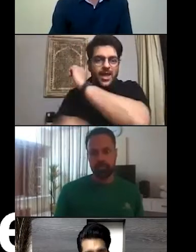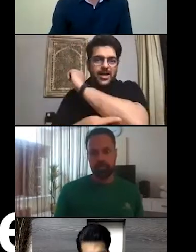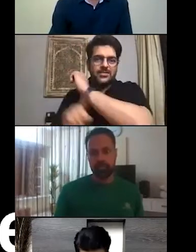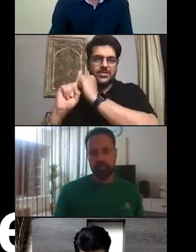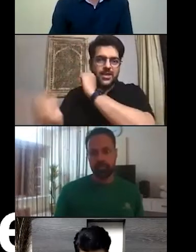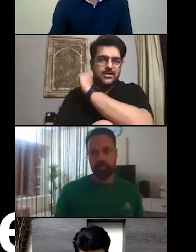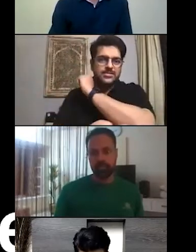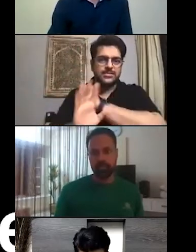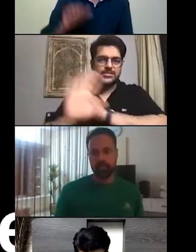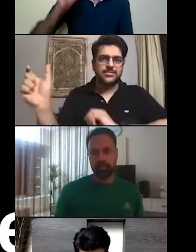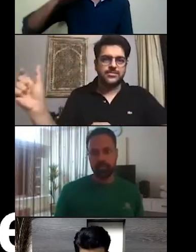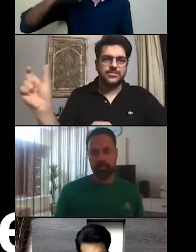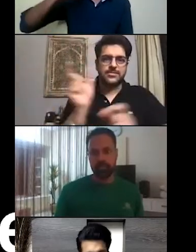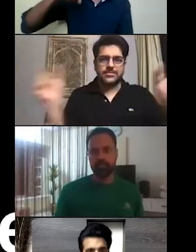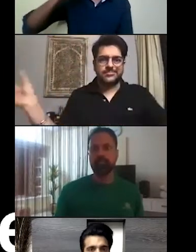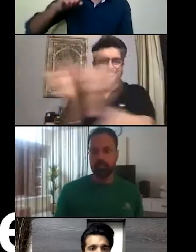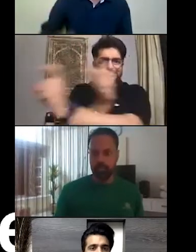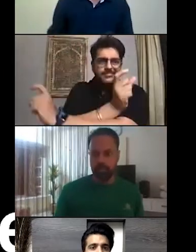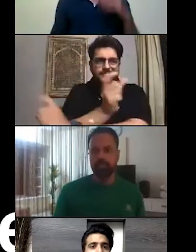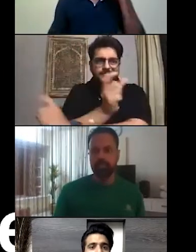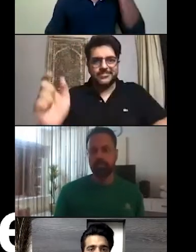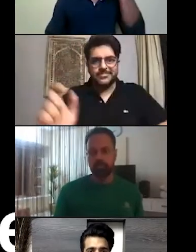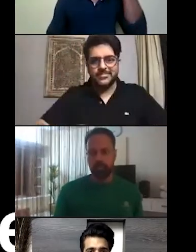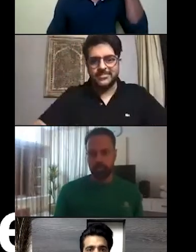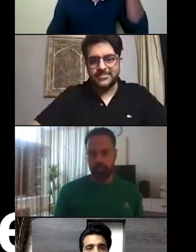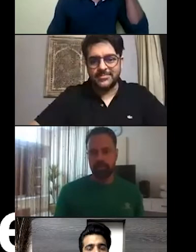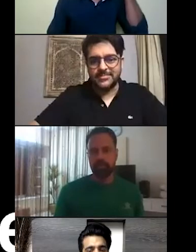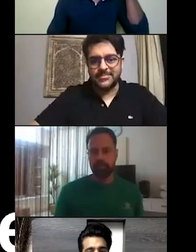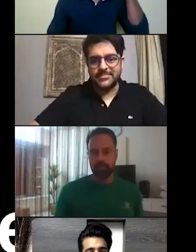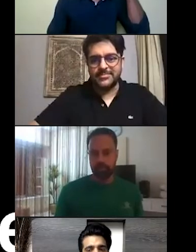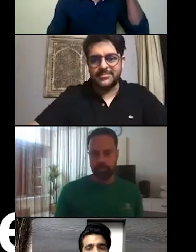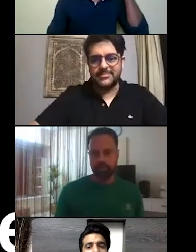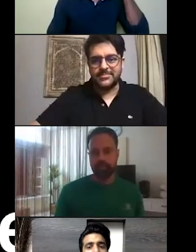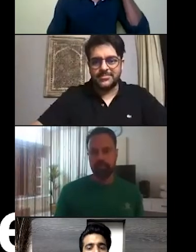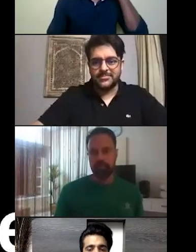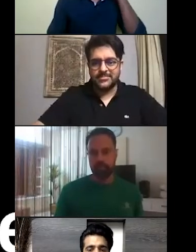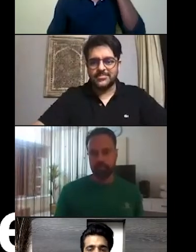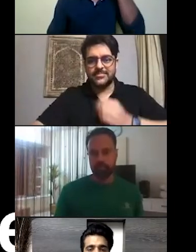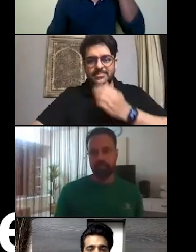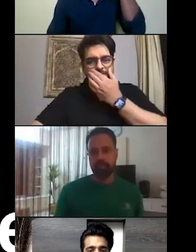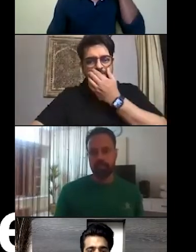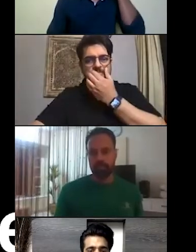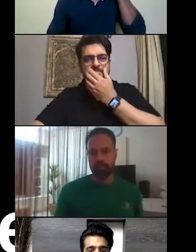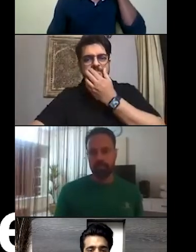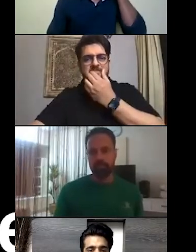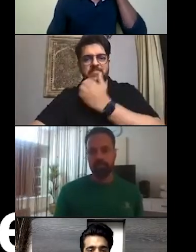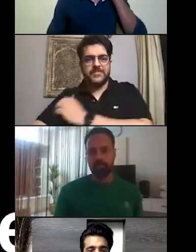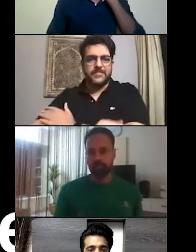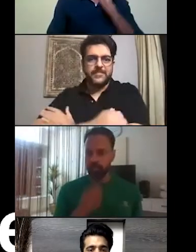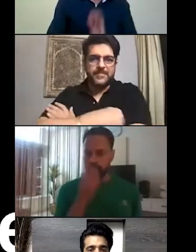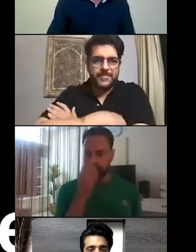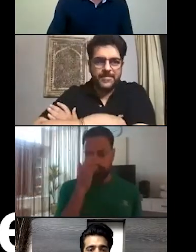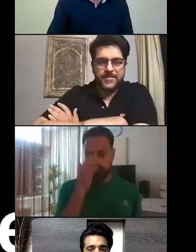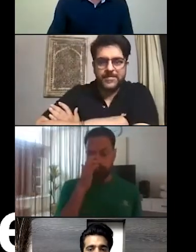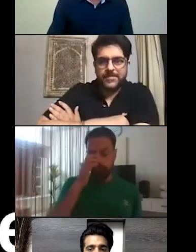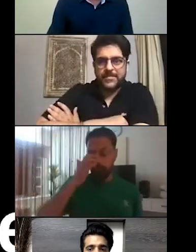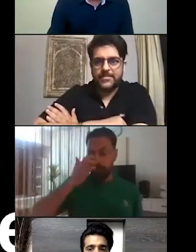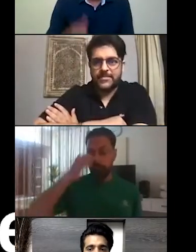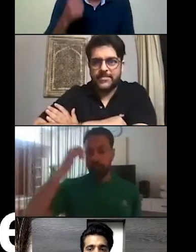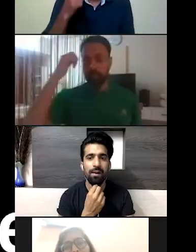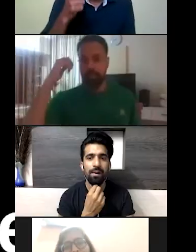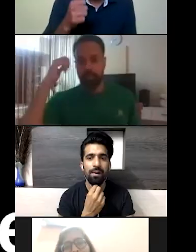who, everything comes in the last. What, when, where, it generally comes in the last of the end of the sentence.